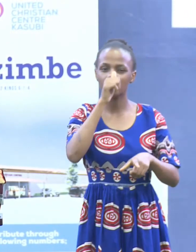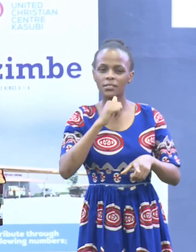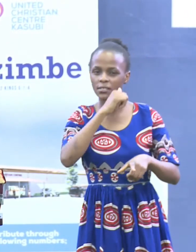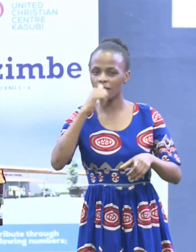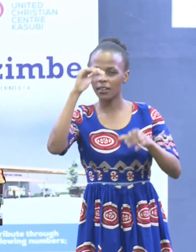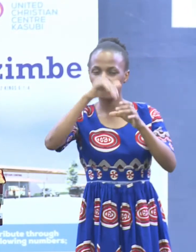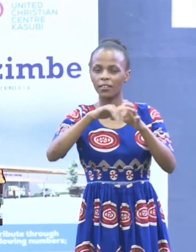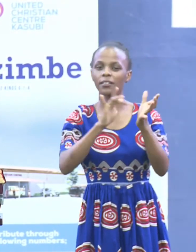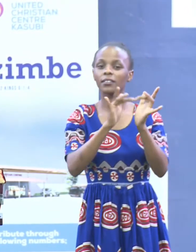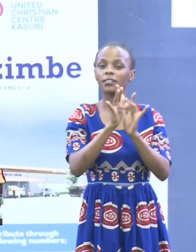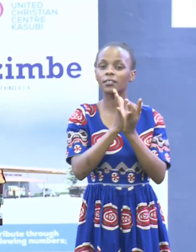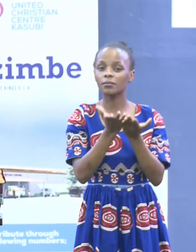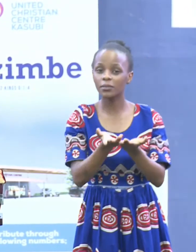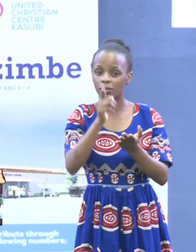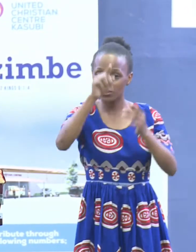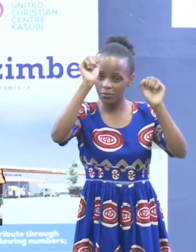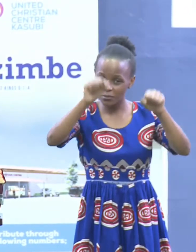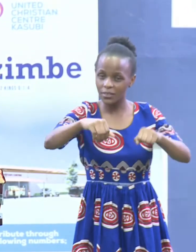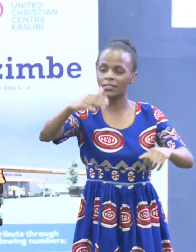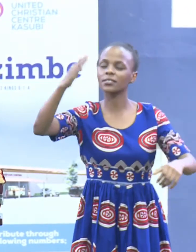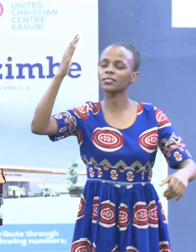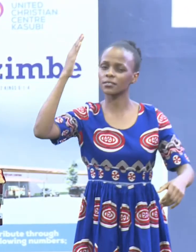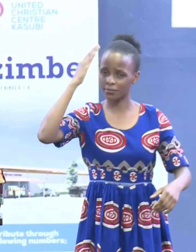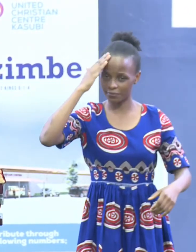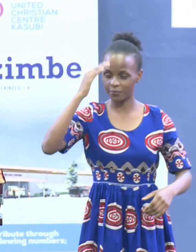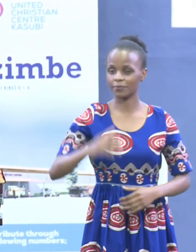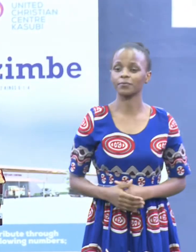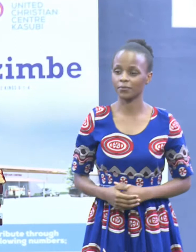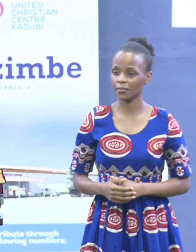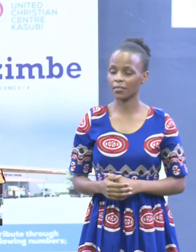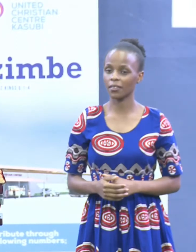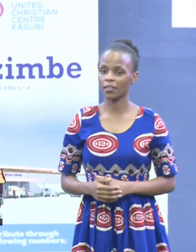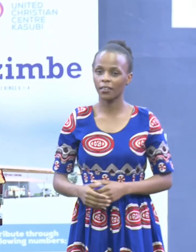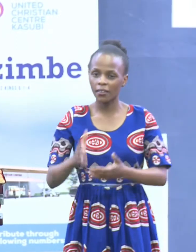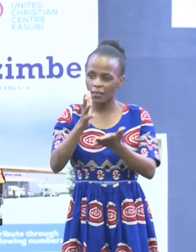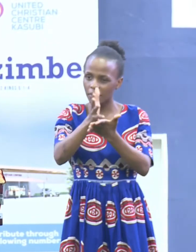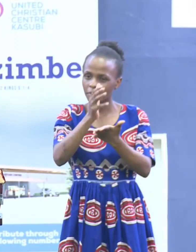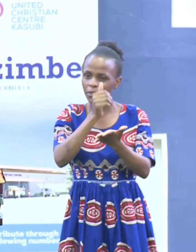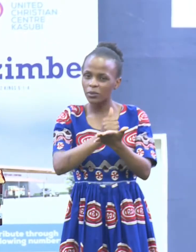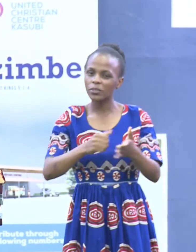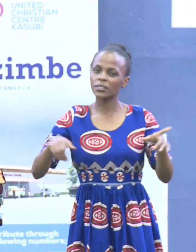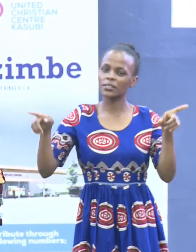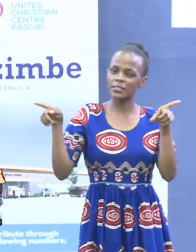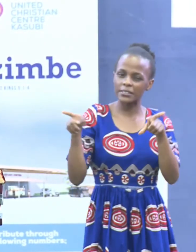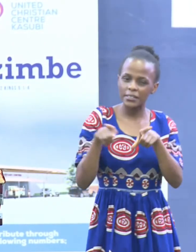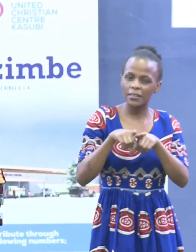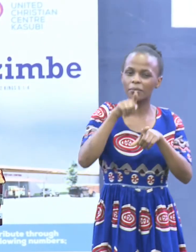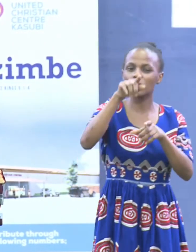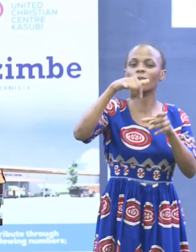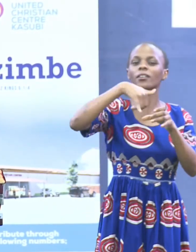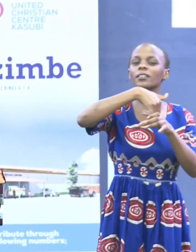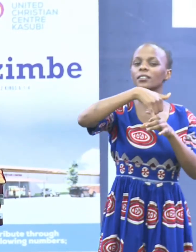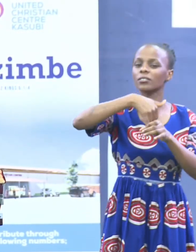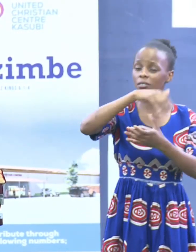Bible chiwetago kumanya. But it is a mystery in the Bible that you ought to know. Kuba oina wochi ingiriramu. Because there